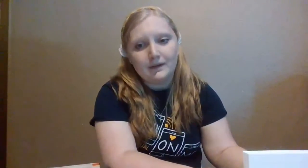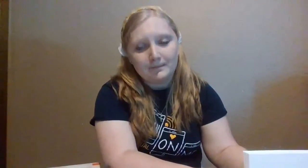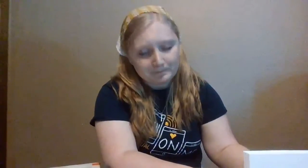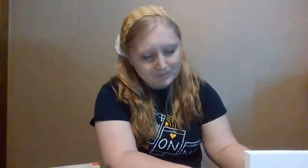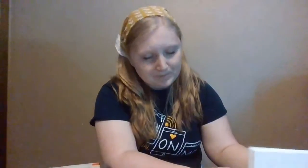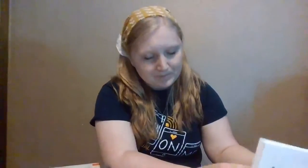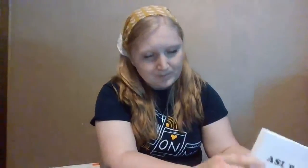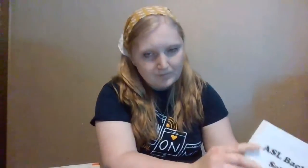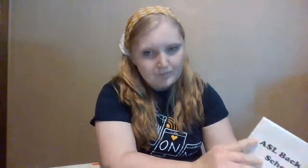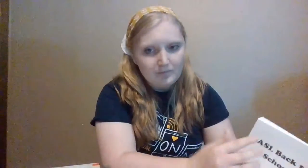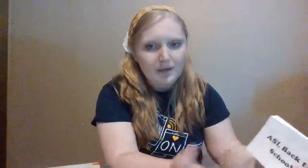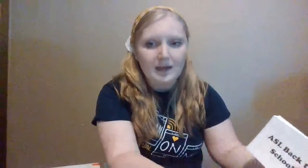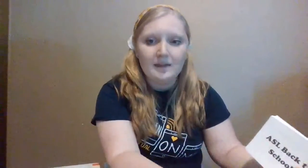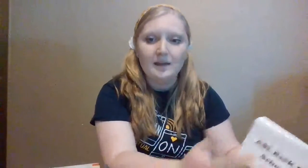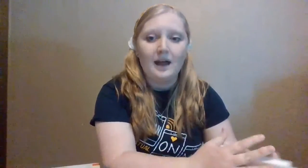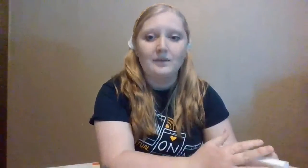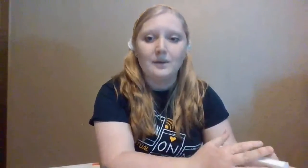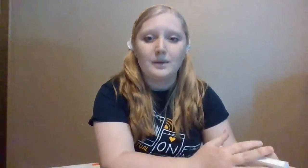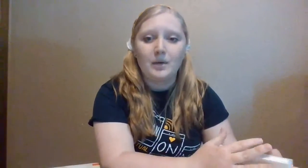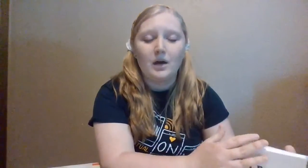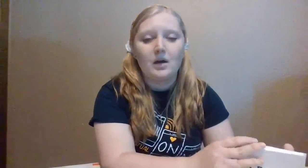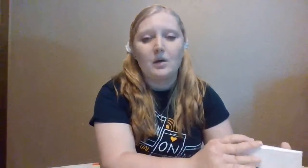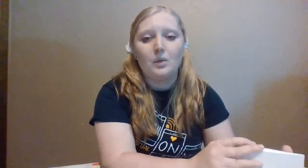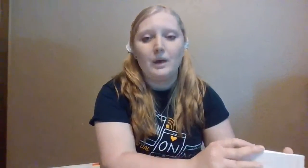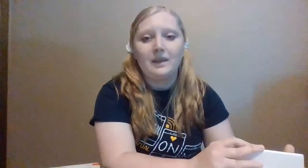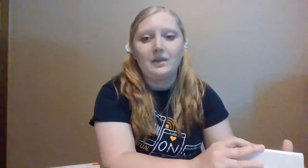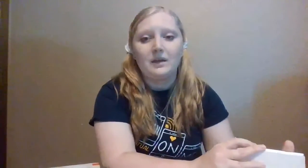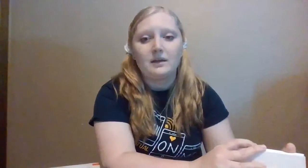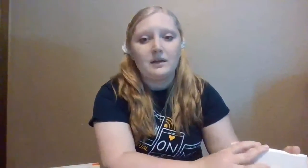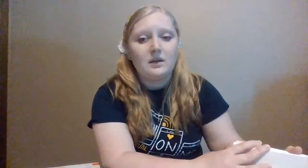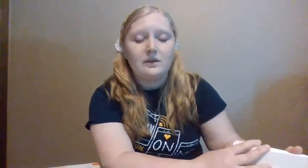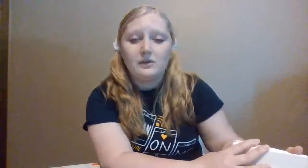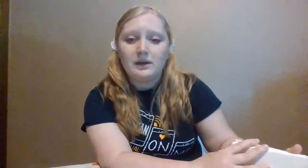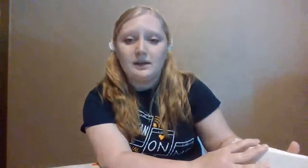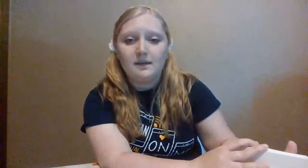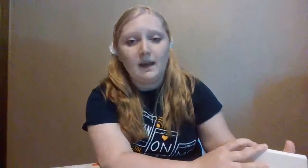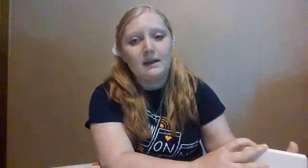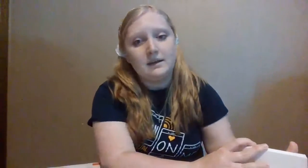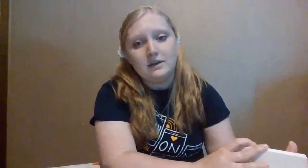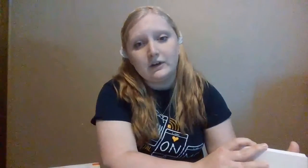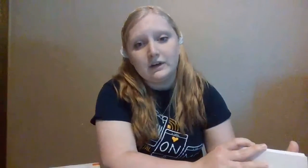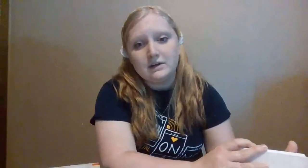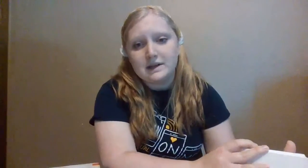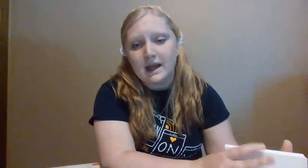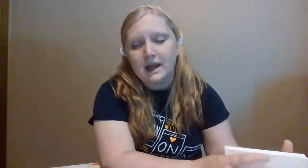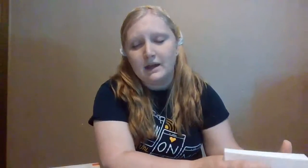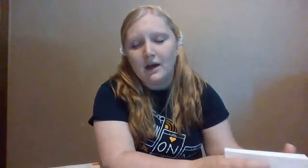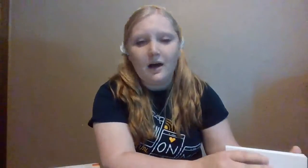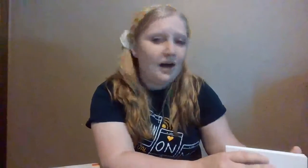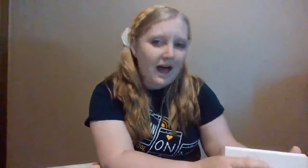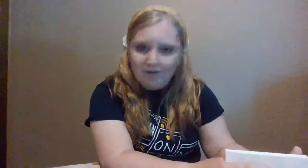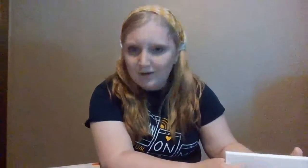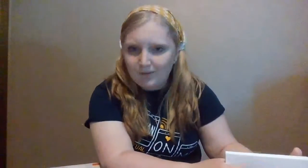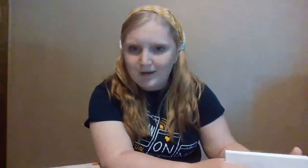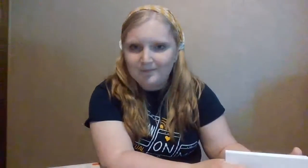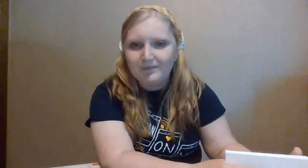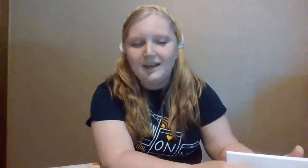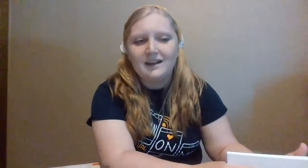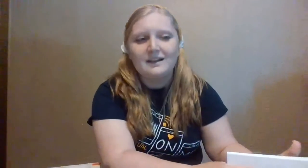helpful in the classroom with students and teachers and everyone.